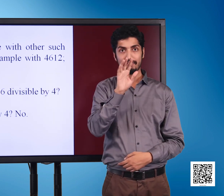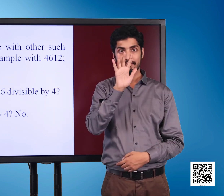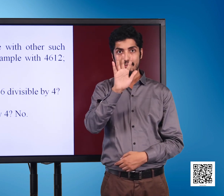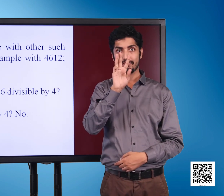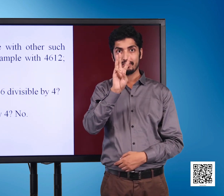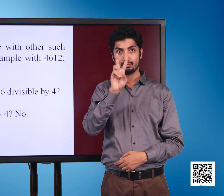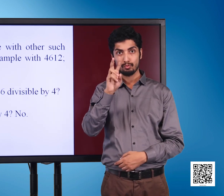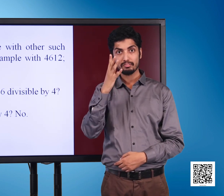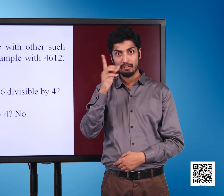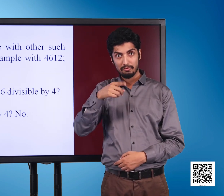9532.